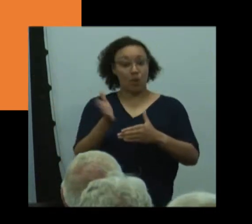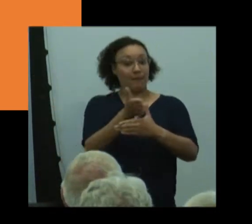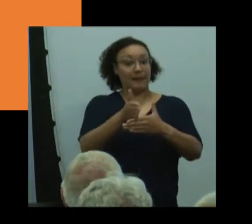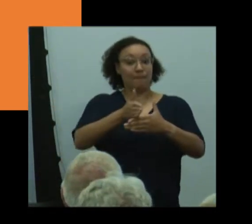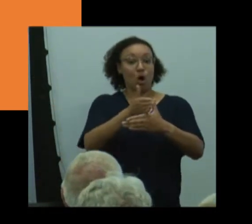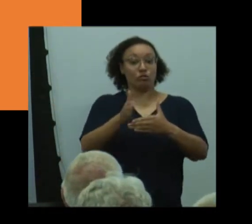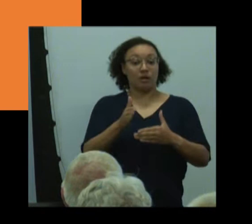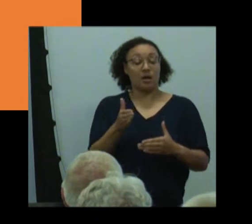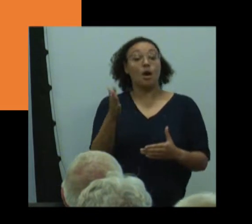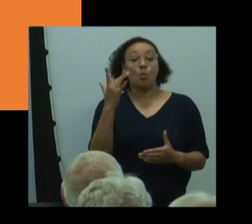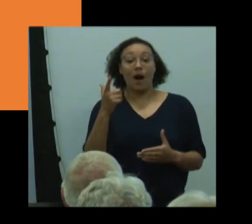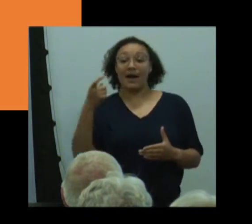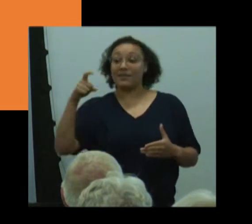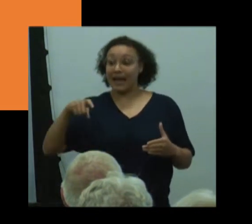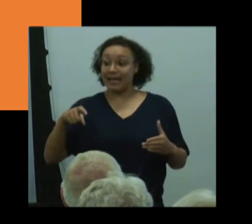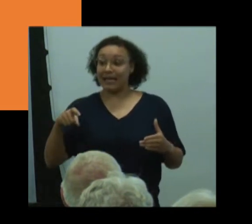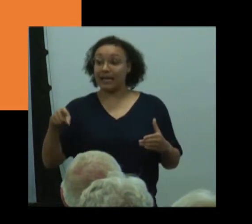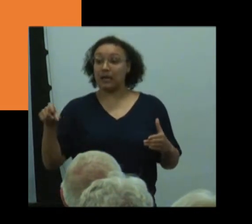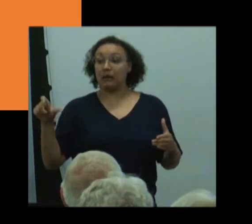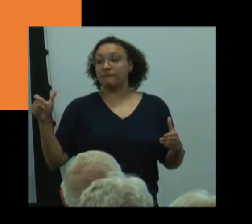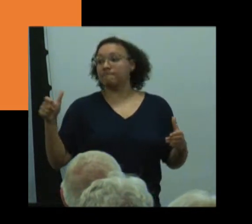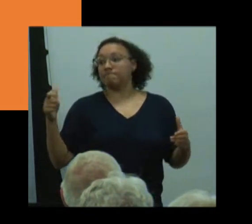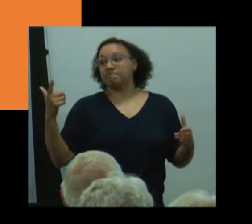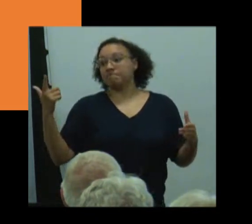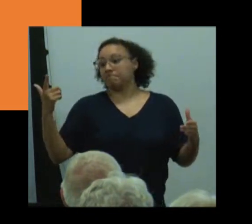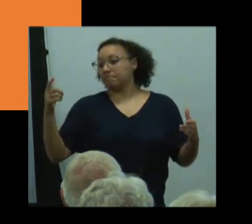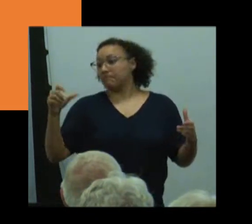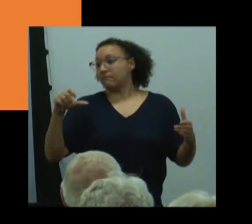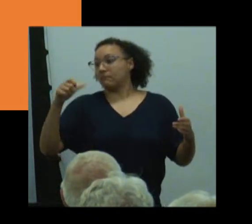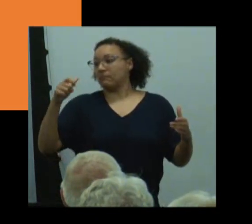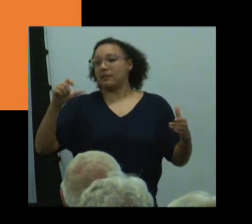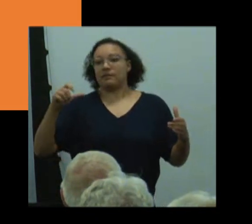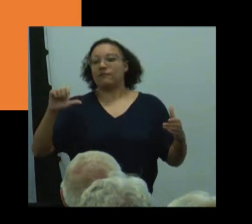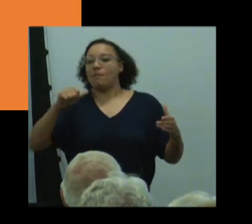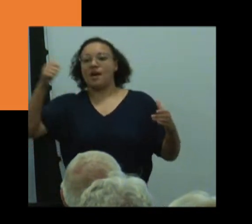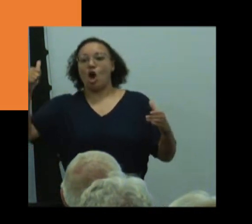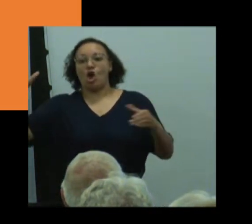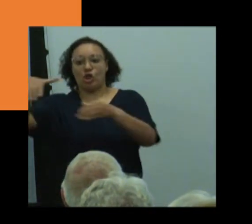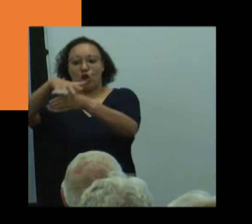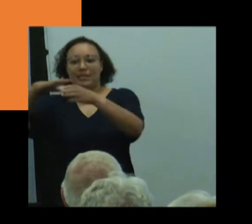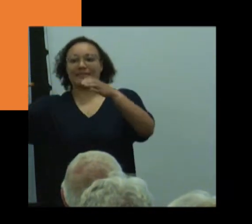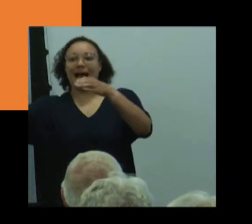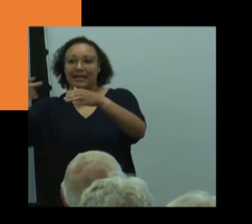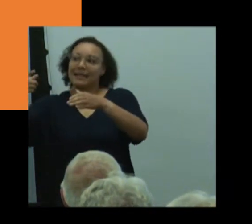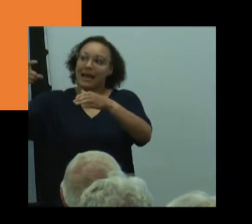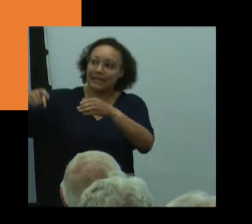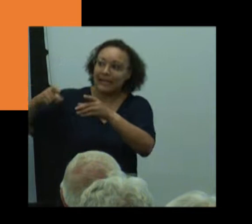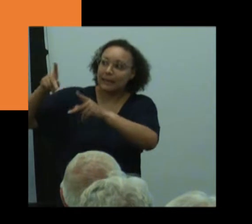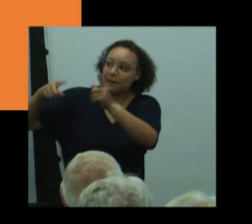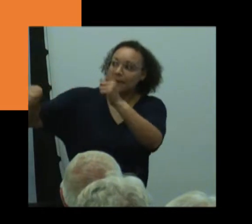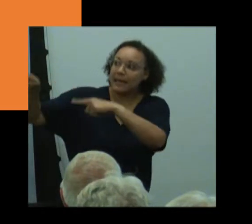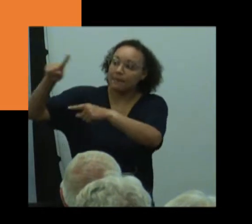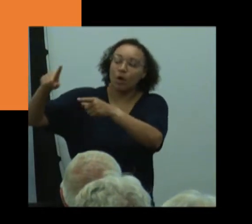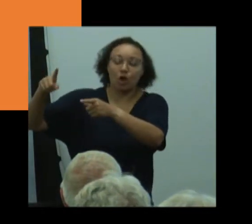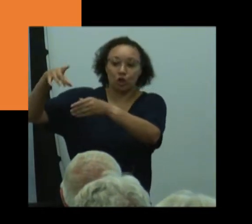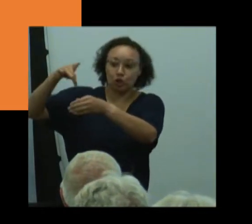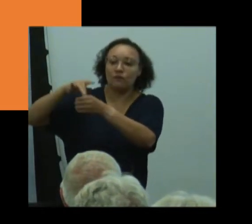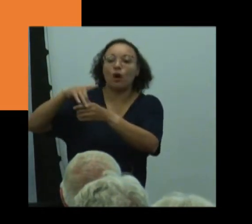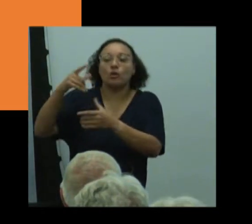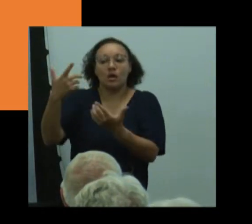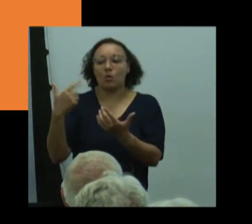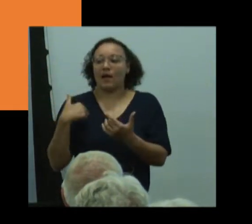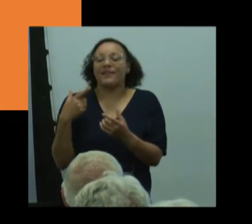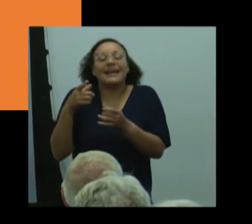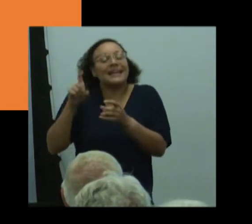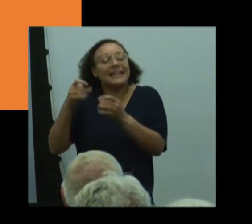need voters from the other side of the aisle, or at least independents on the other side of the aisle